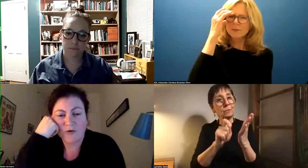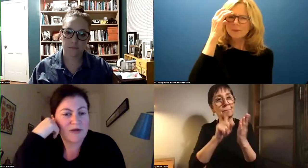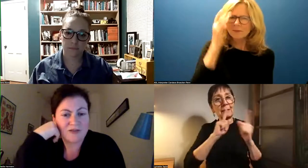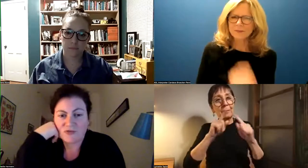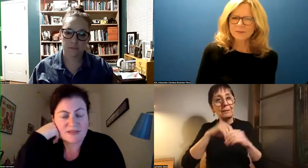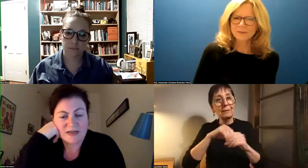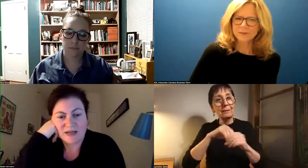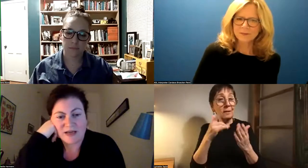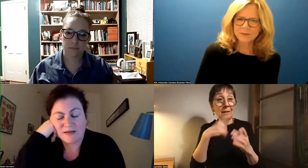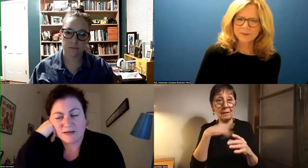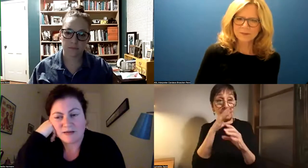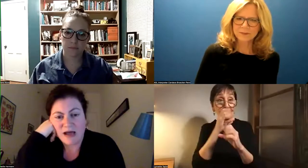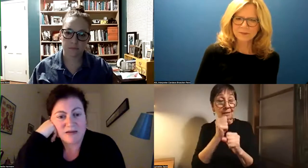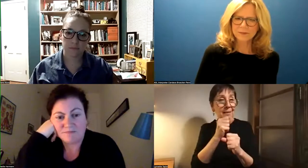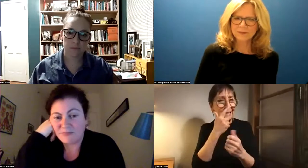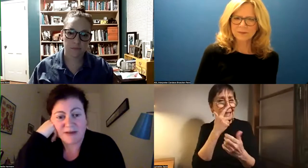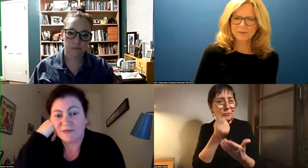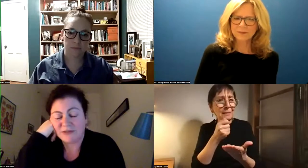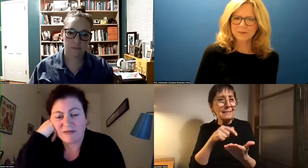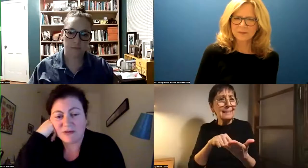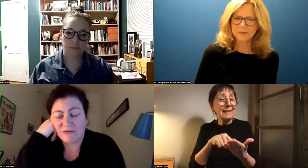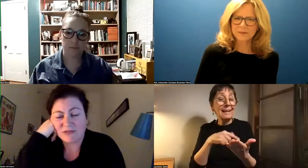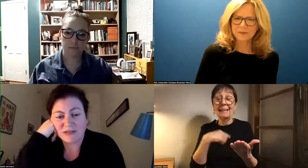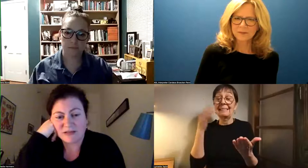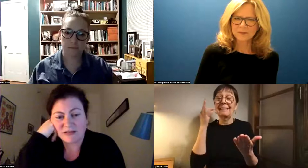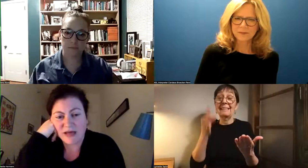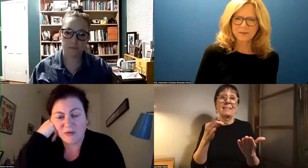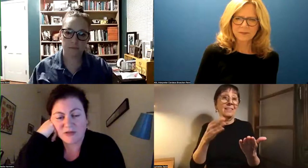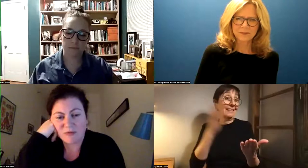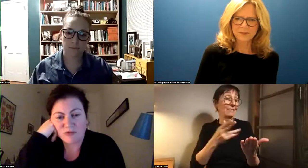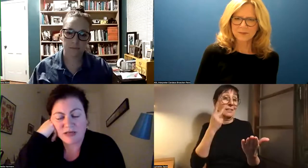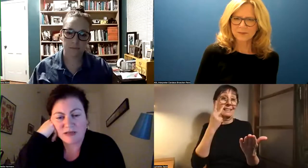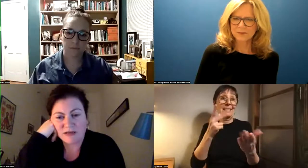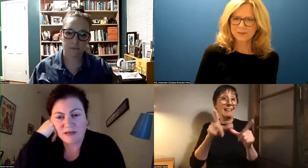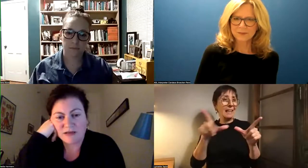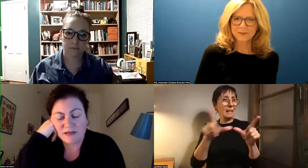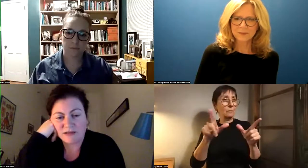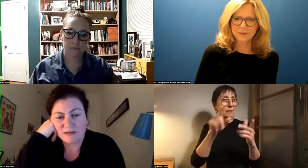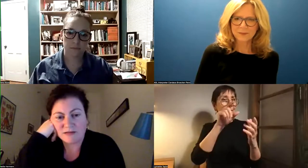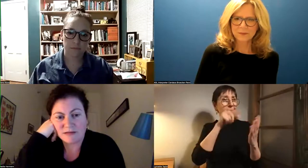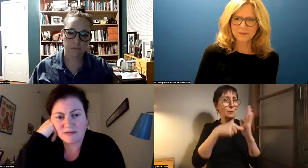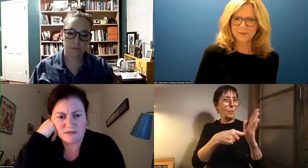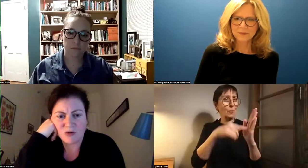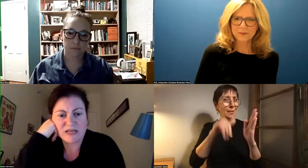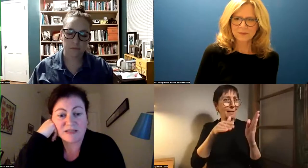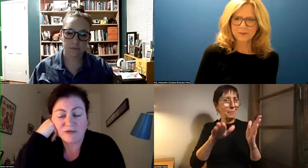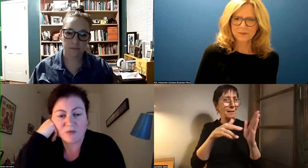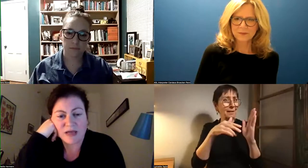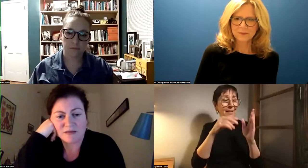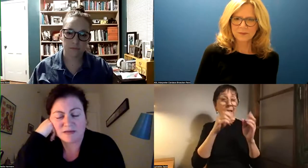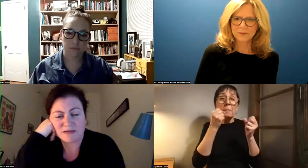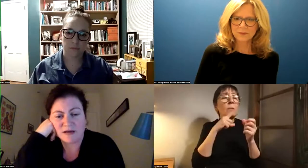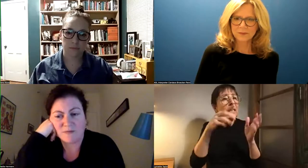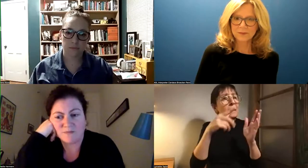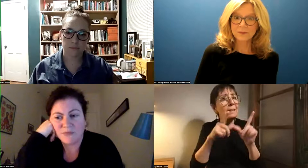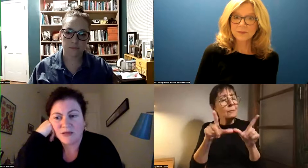so interesting. And I definitely have never seen language represented in so many different